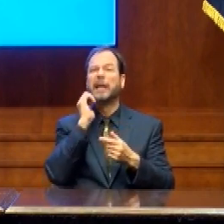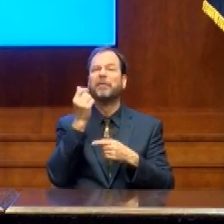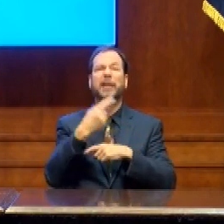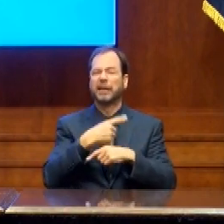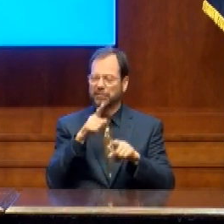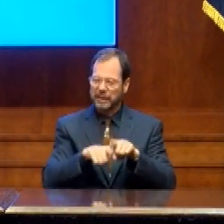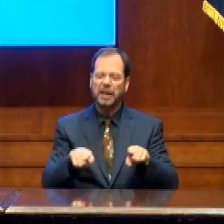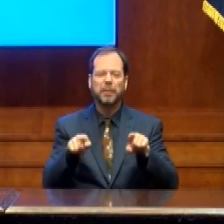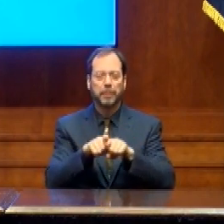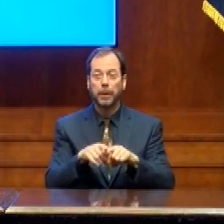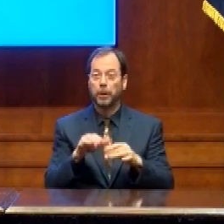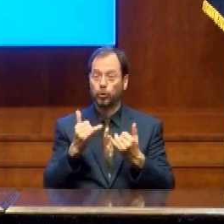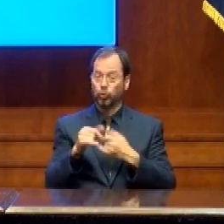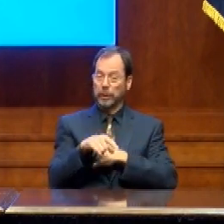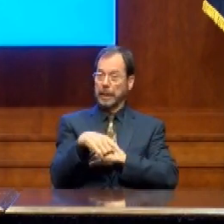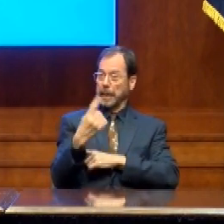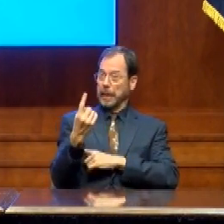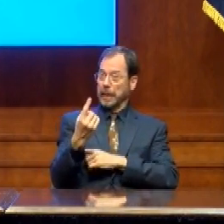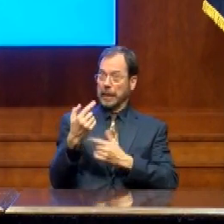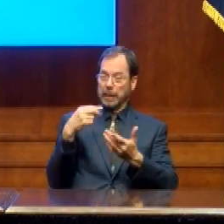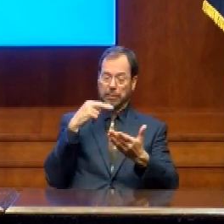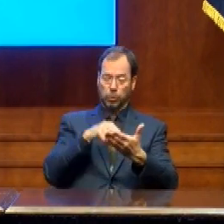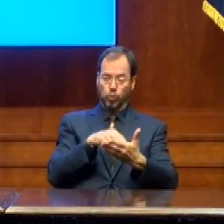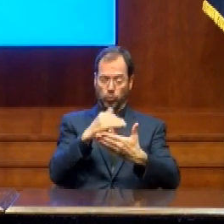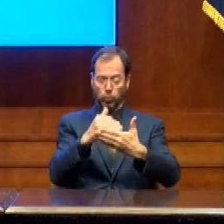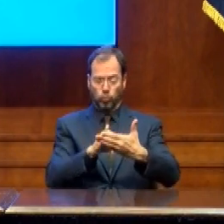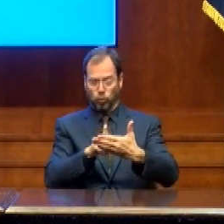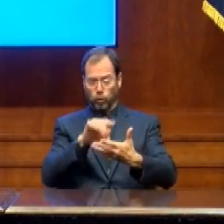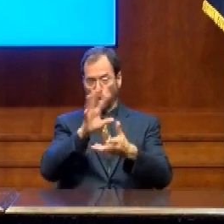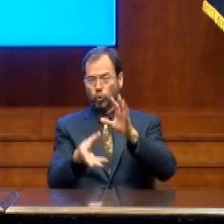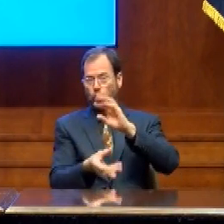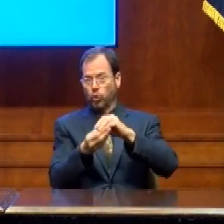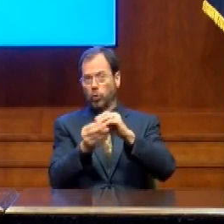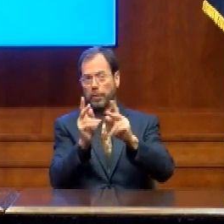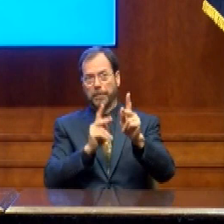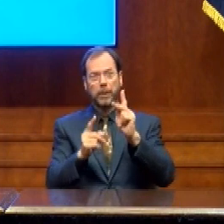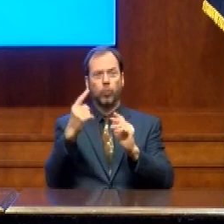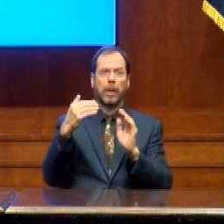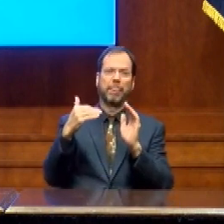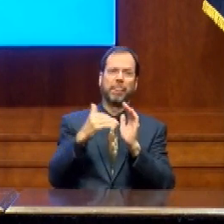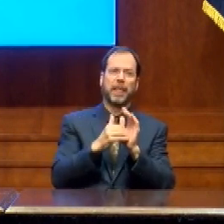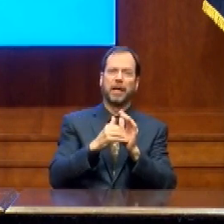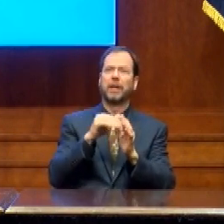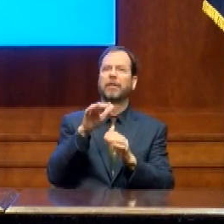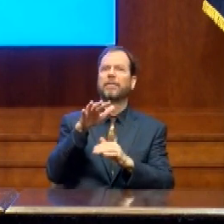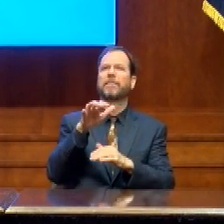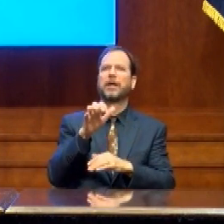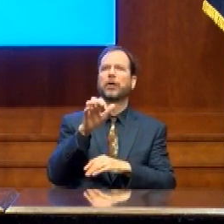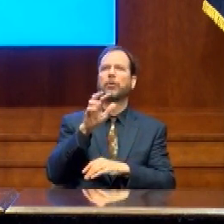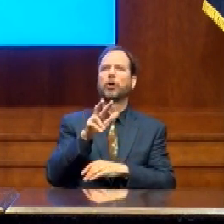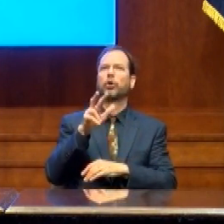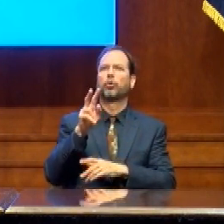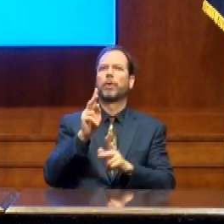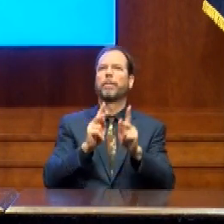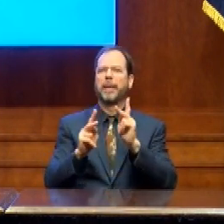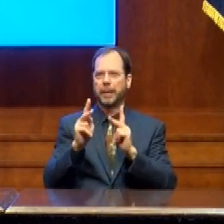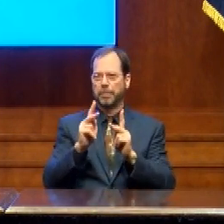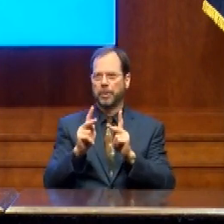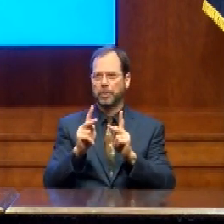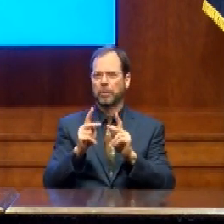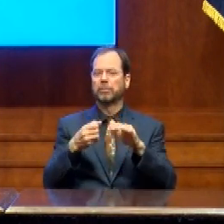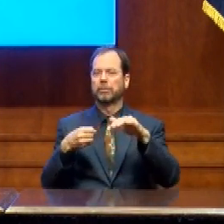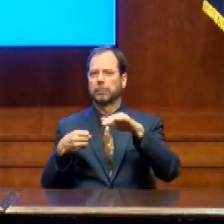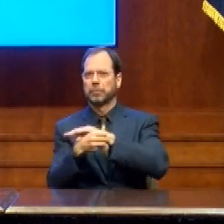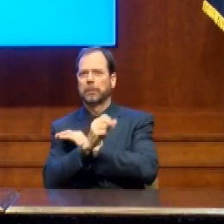day. So as of today, we have a total number of people of 1,532